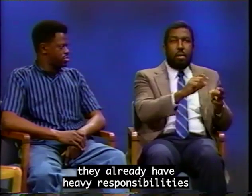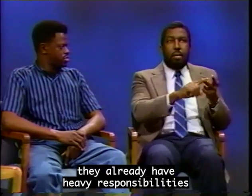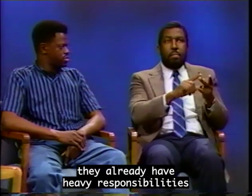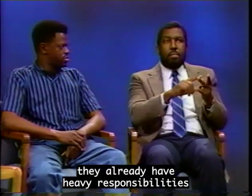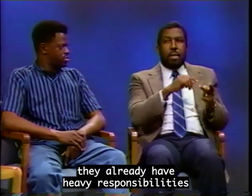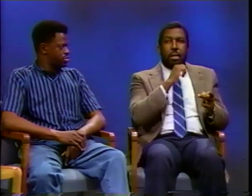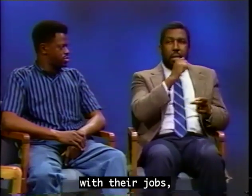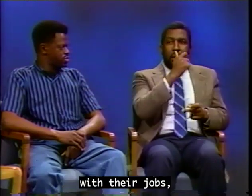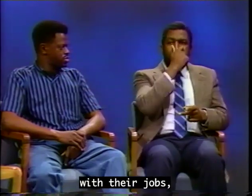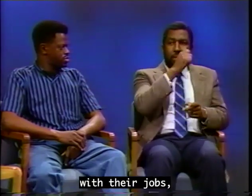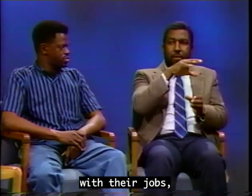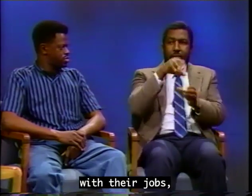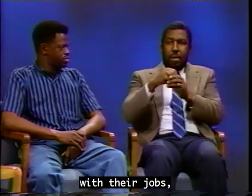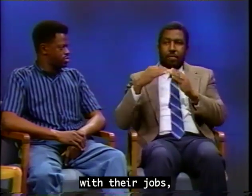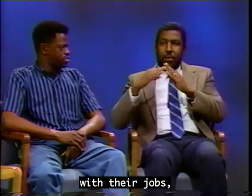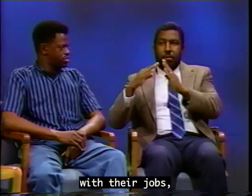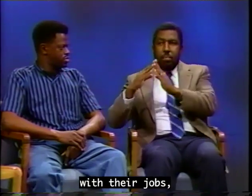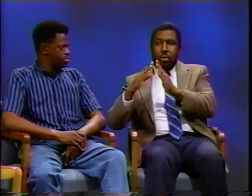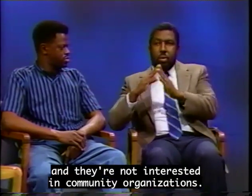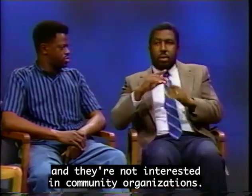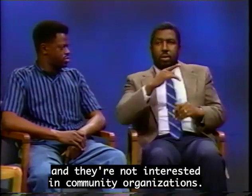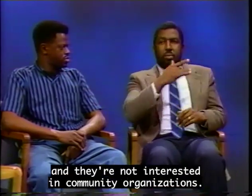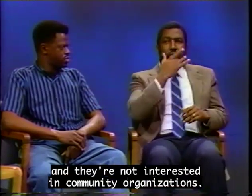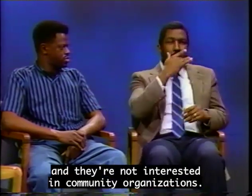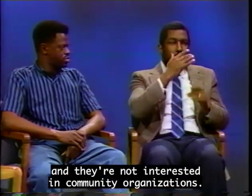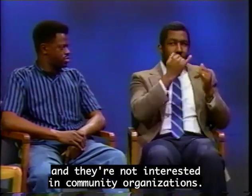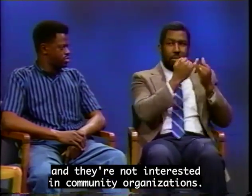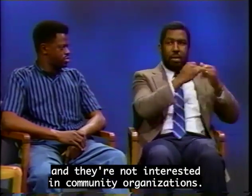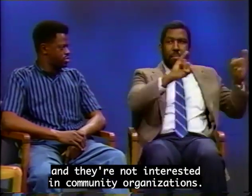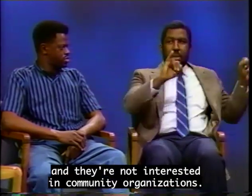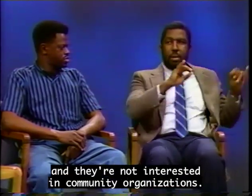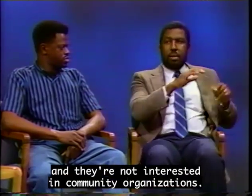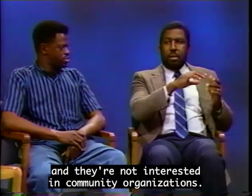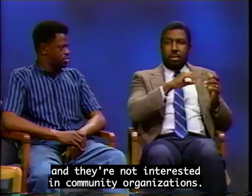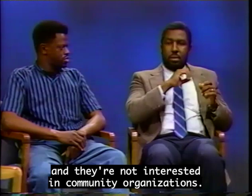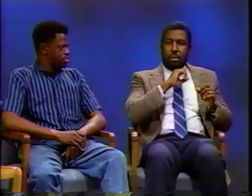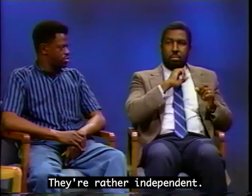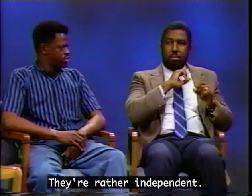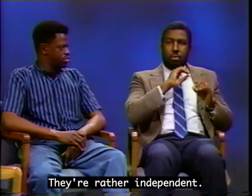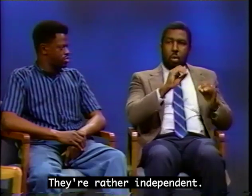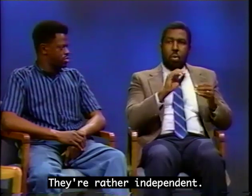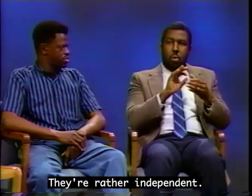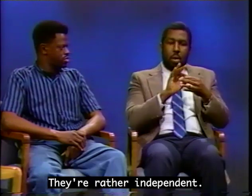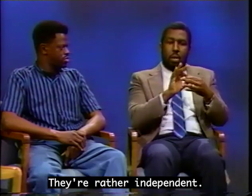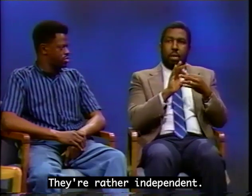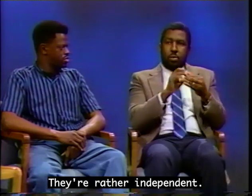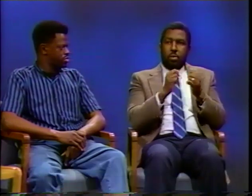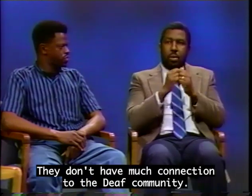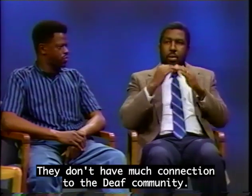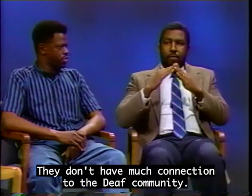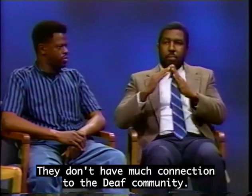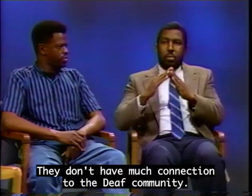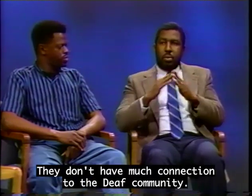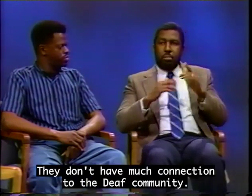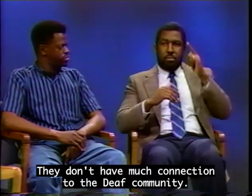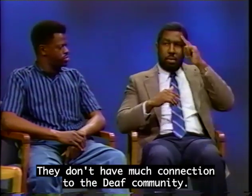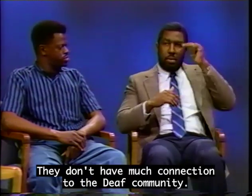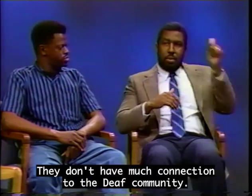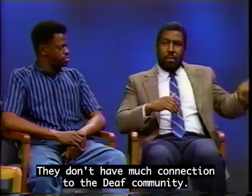have heavy responsibilities with their jobs, and they're not interested in community organizations. They're rather independent. They don't have much connection to the